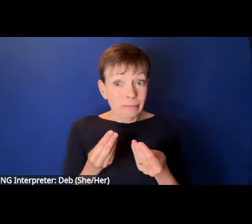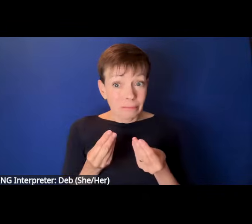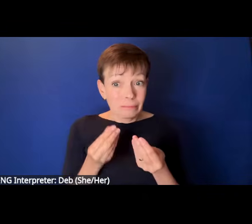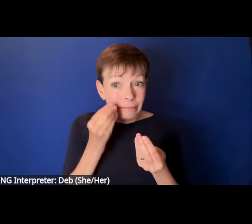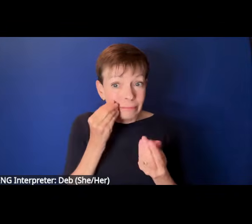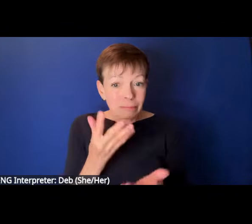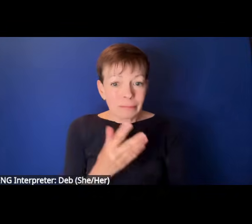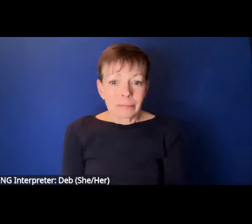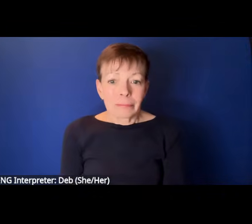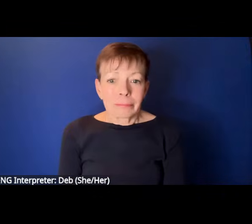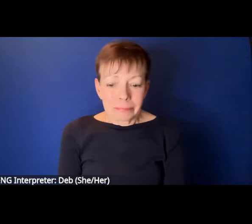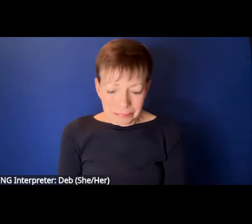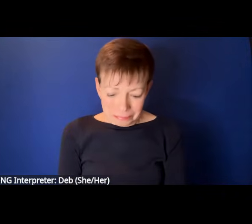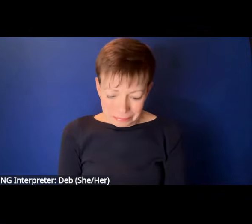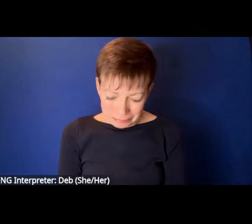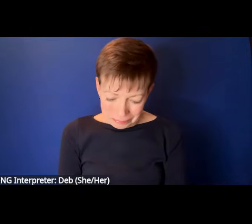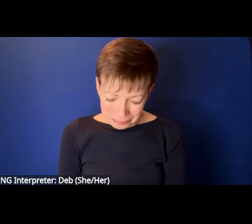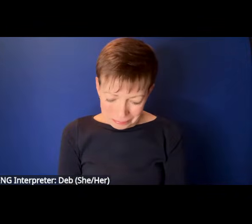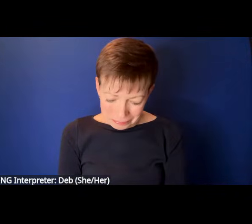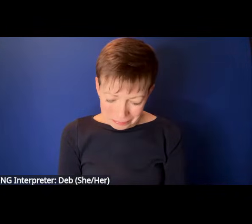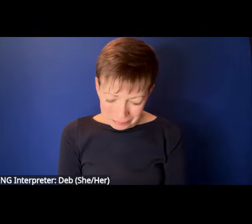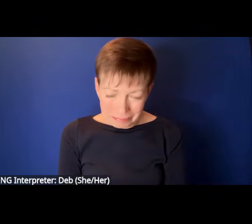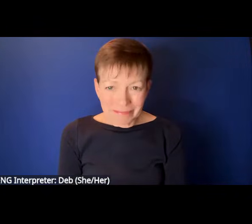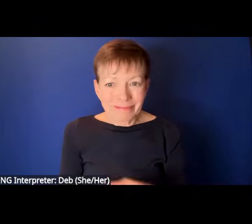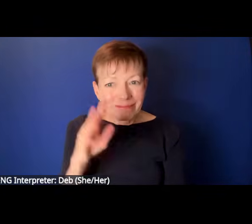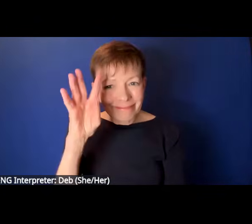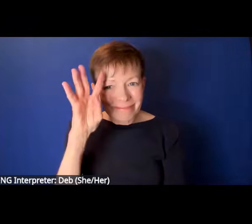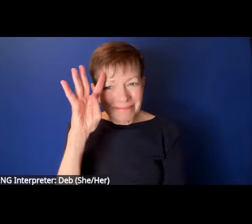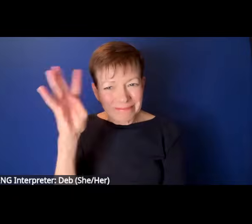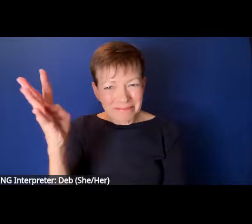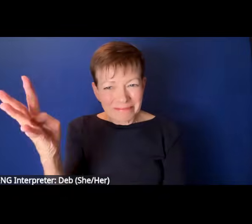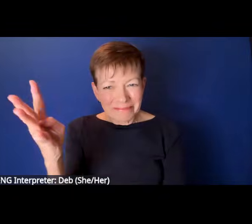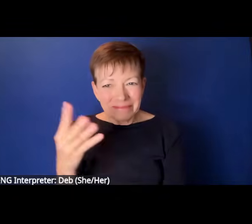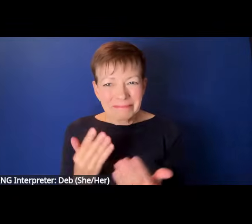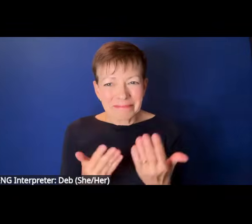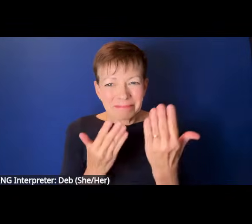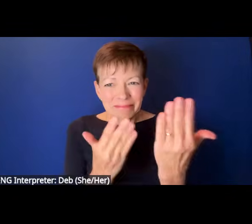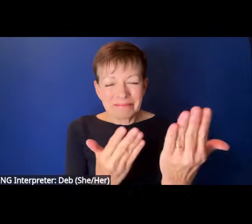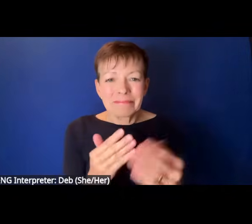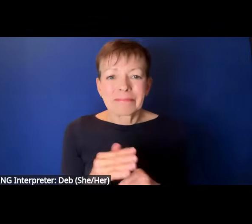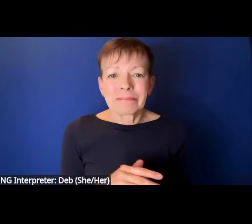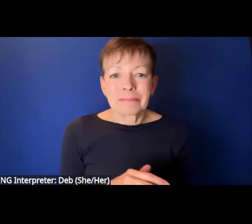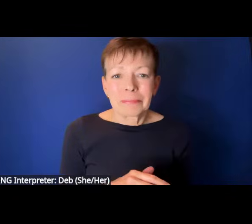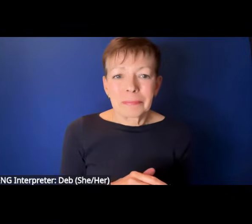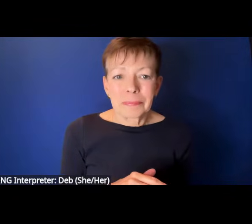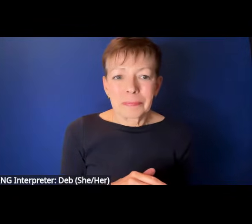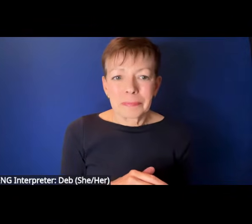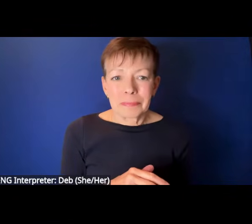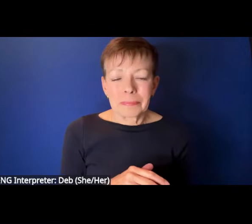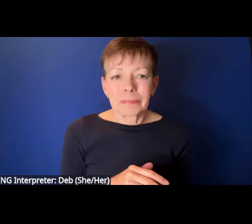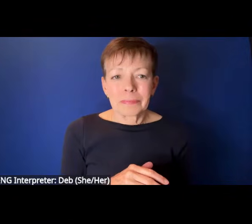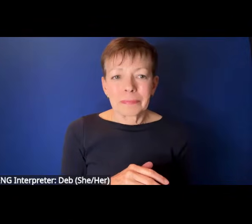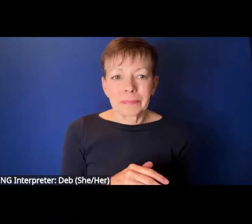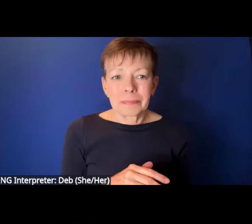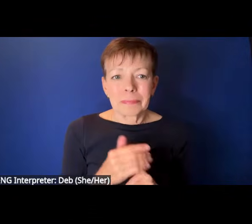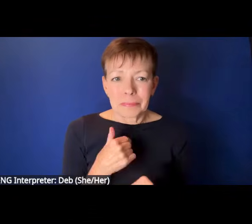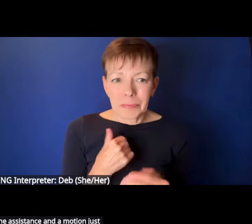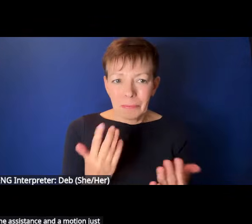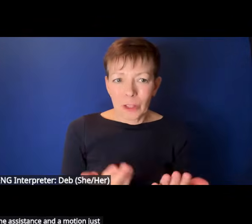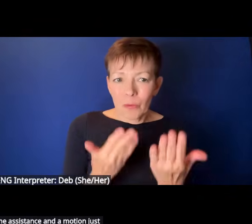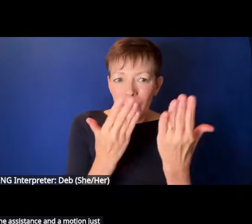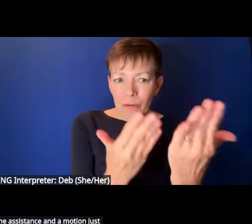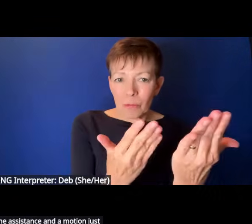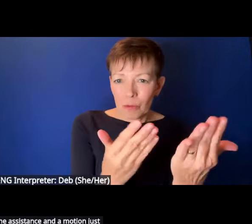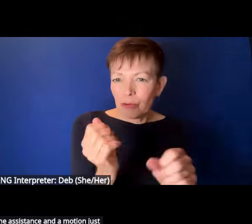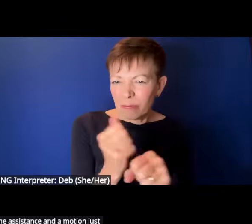Okay, I think we've crafted on the fly with some assistance, a motion just to make sure it's clear what it is that we're